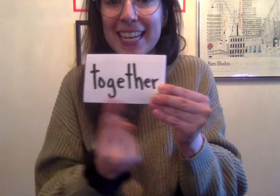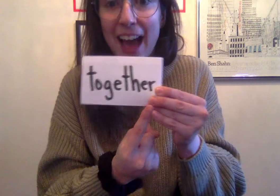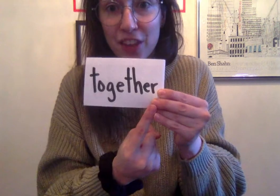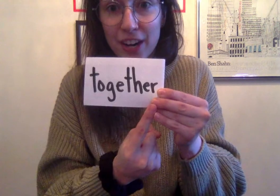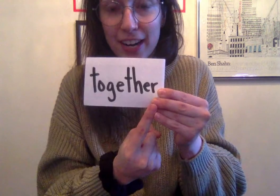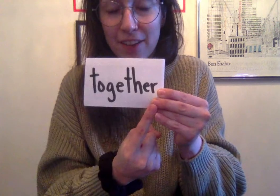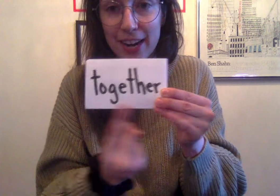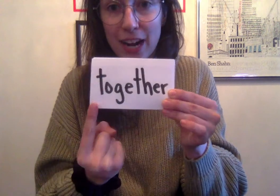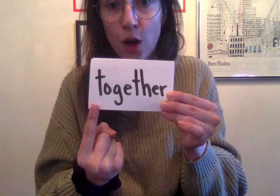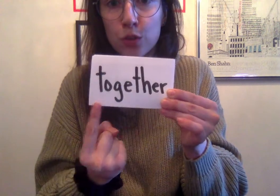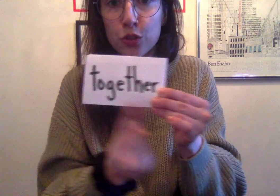Together, get ready, go.